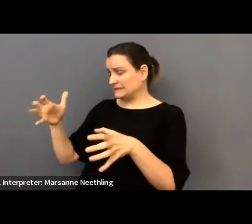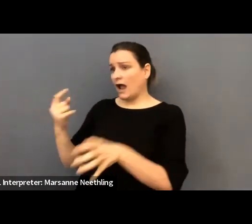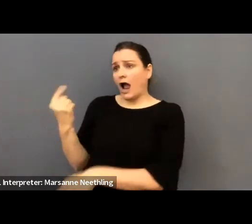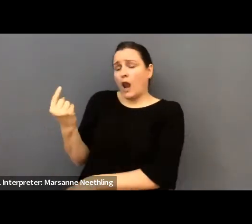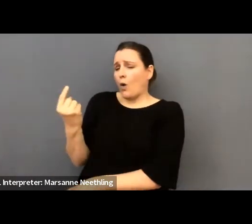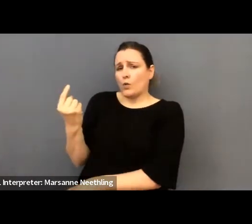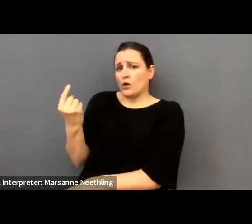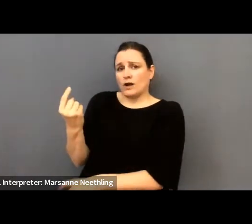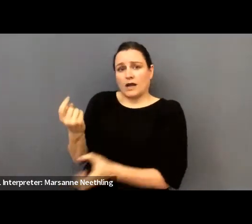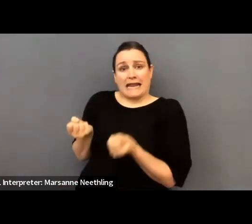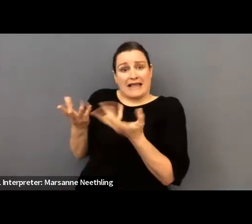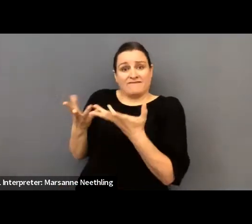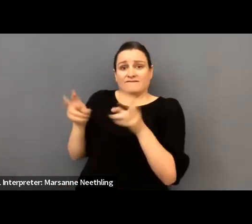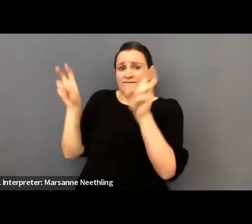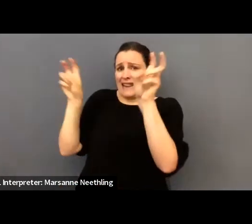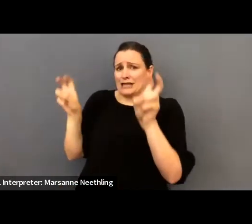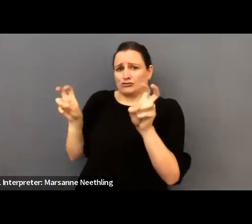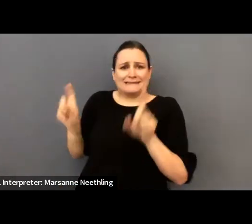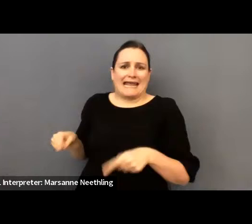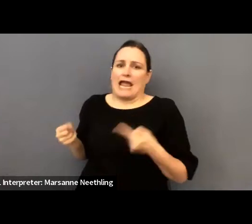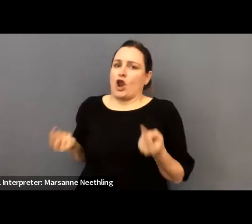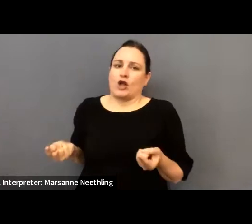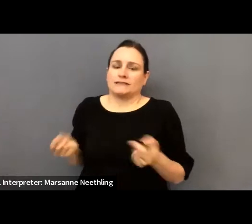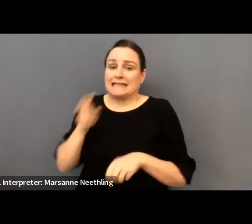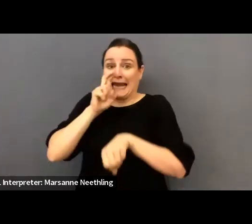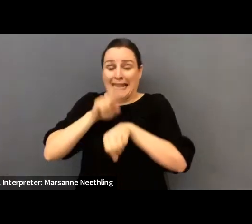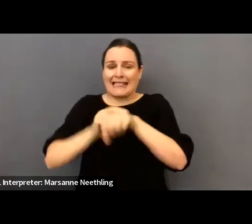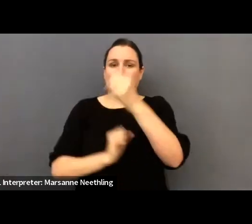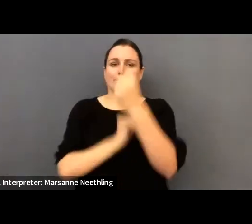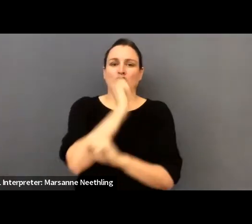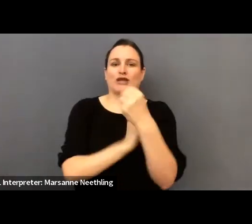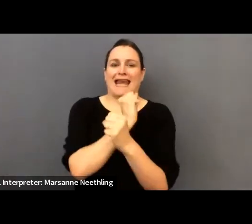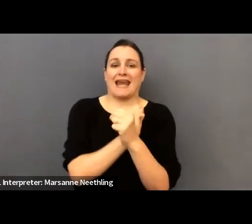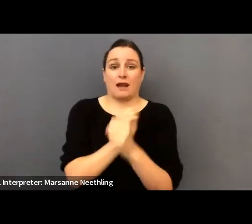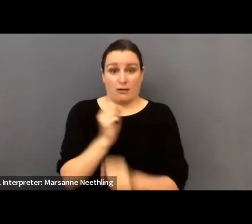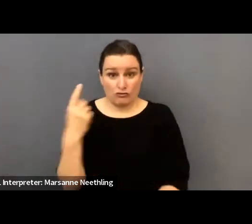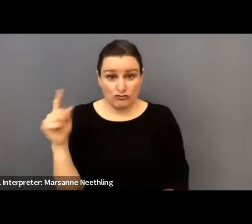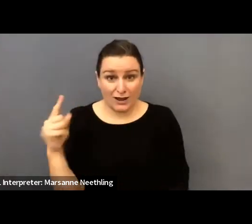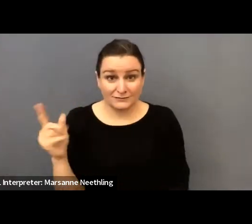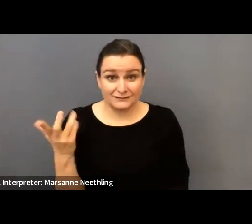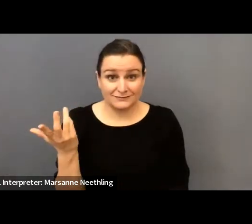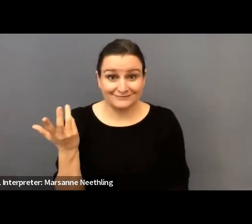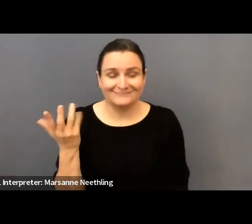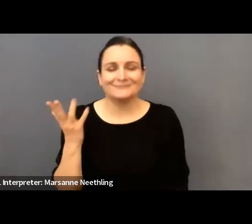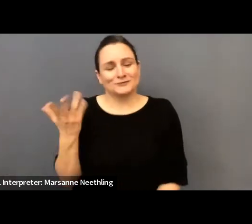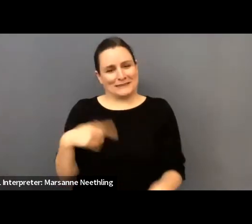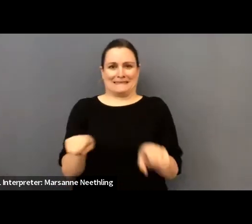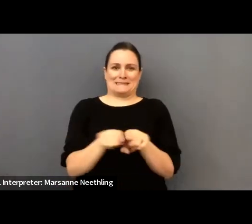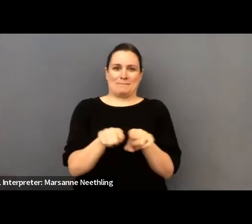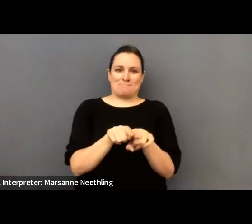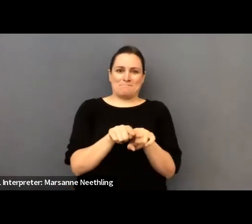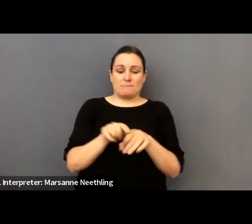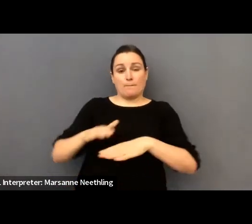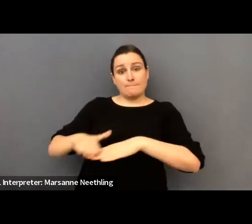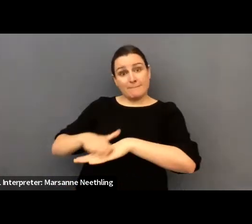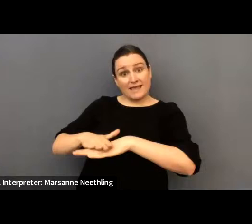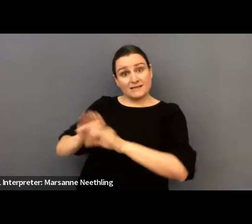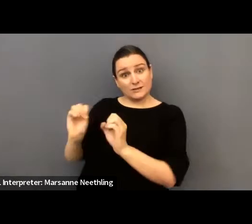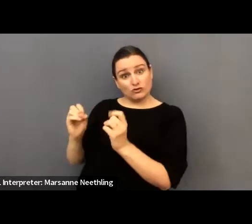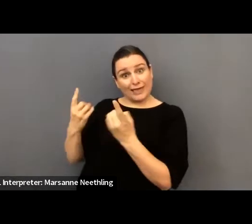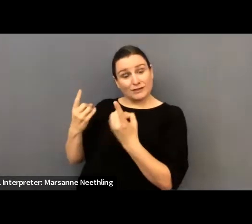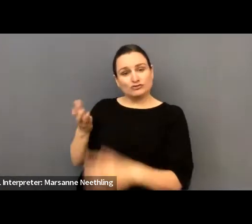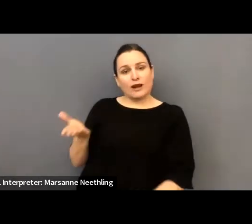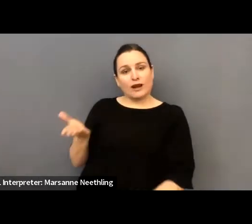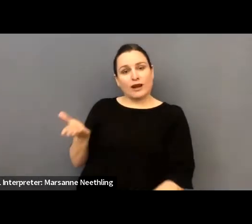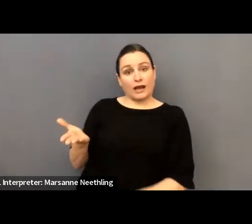electricity. Seriously, the challenge clearly is at the basic education level. We only can do